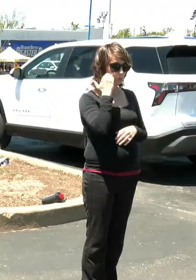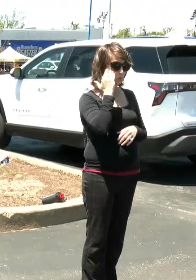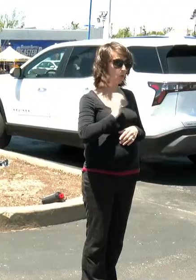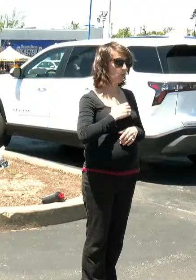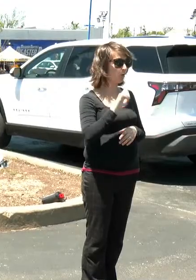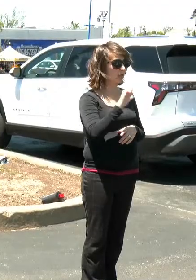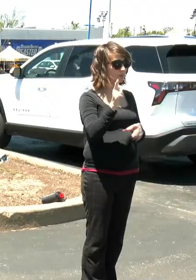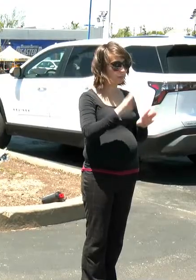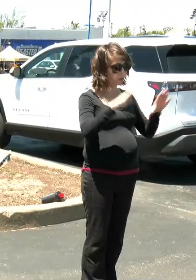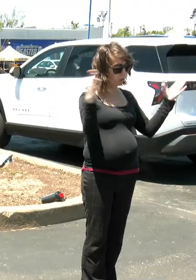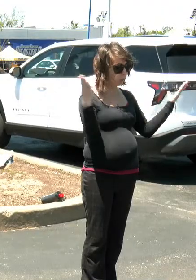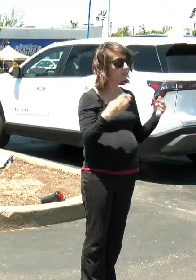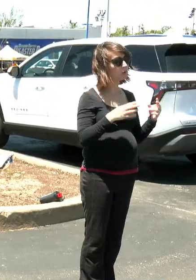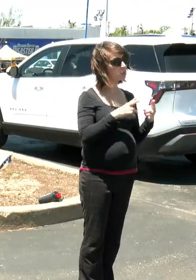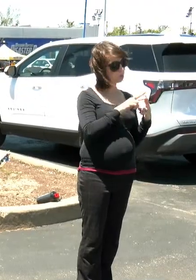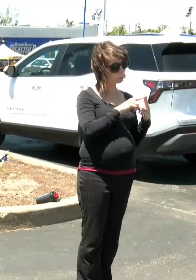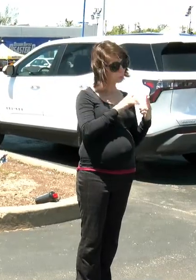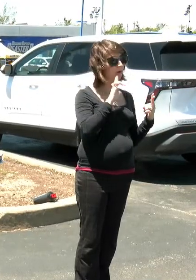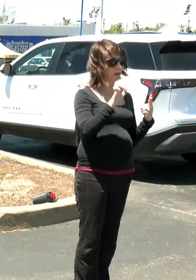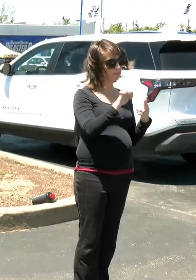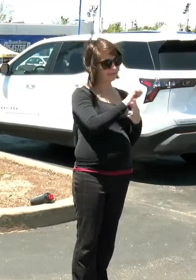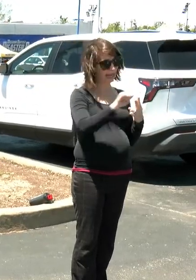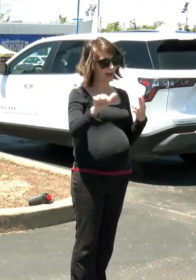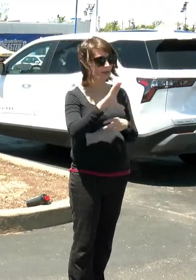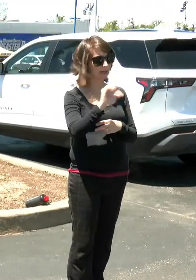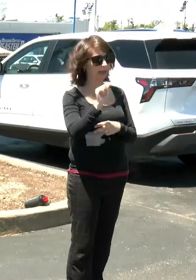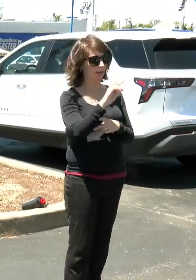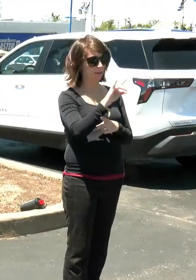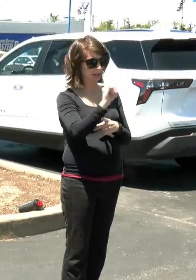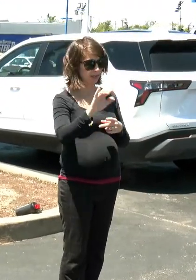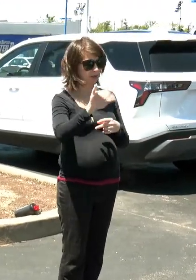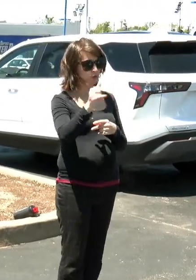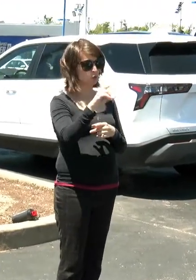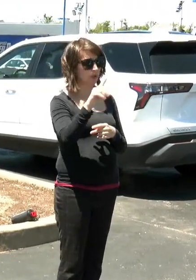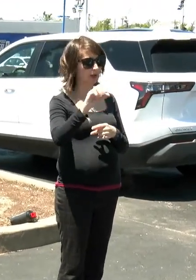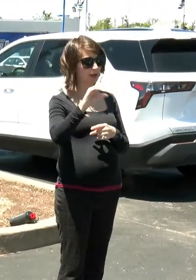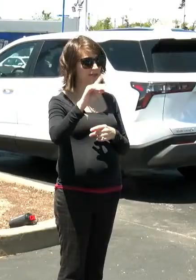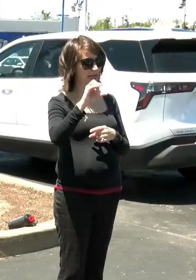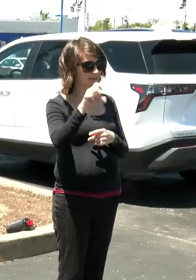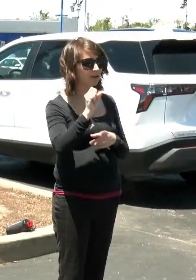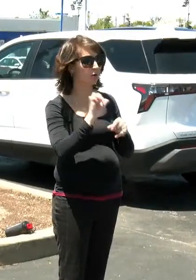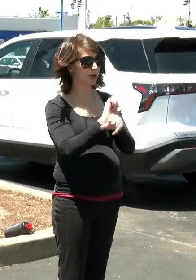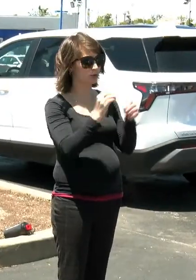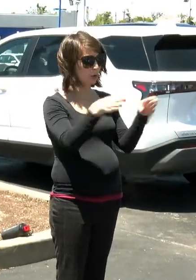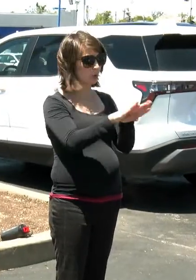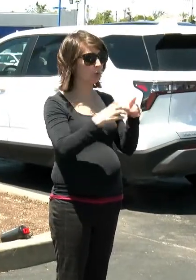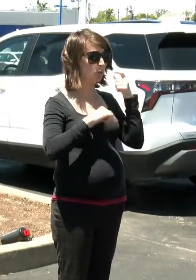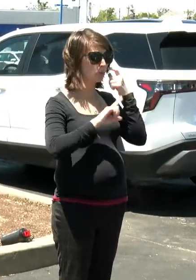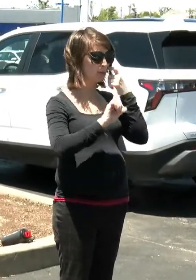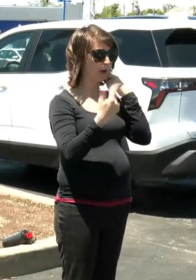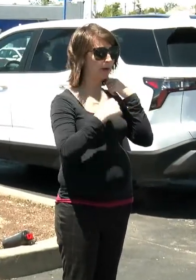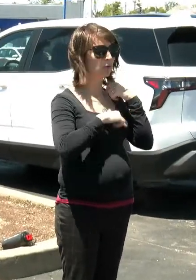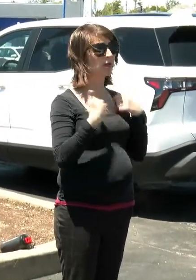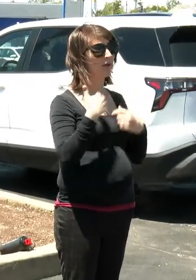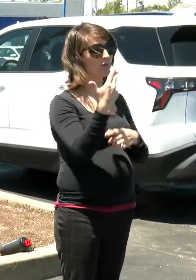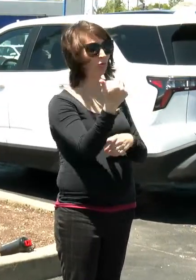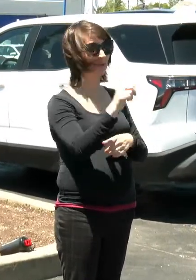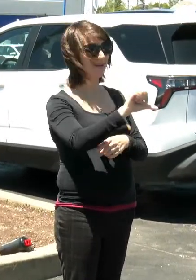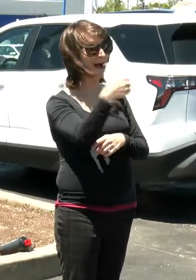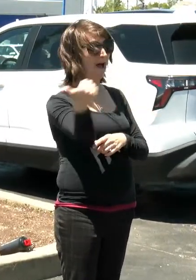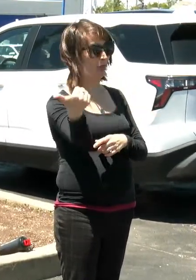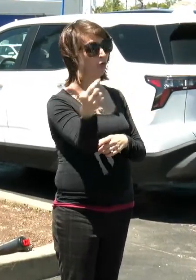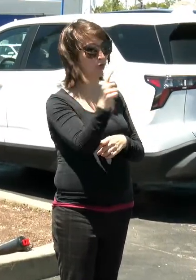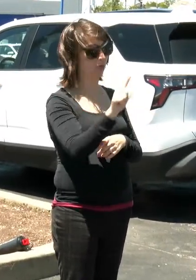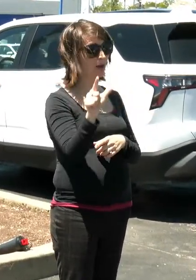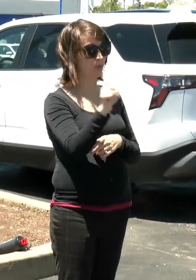open. Of course, 2 of them have been damaged. Cabiny and Julia Davis are closed, but we have 13 other locations that are open if you need a